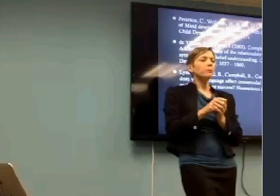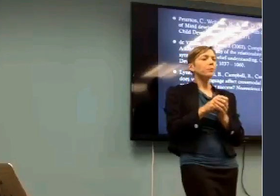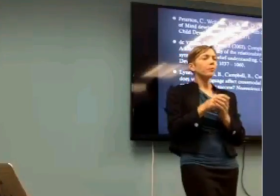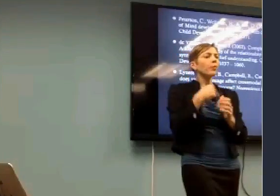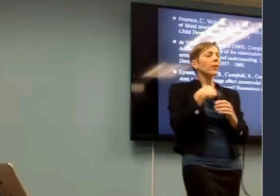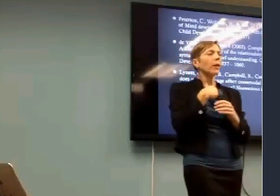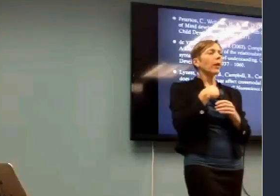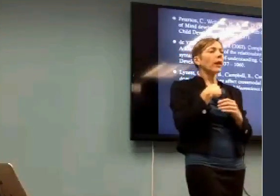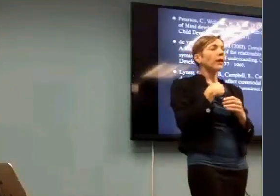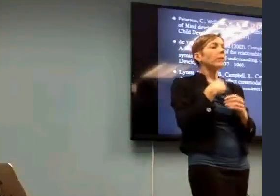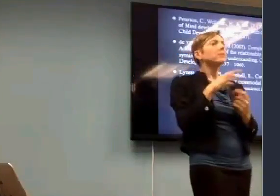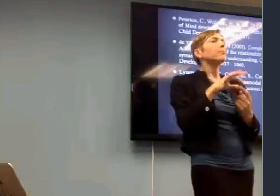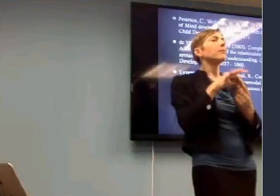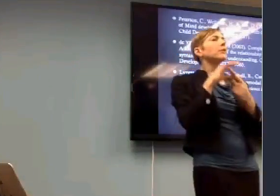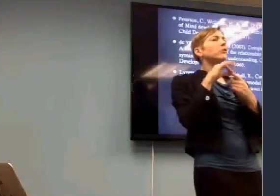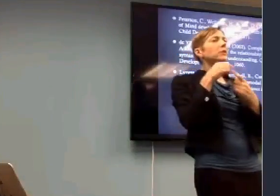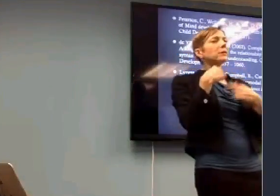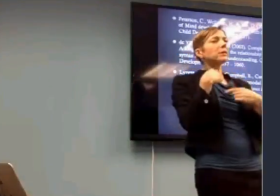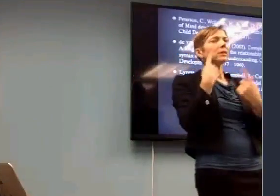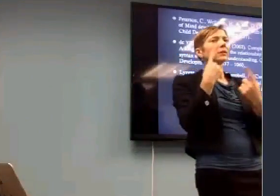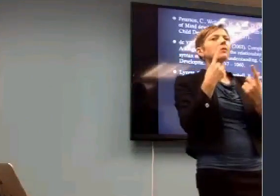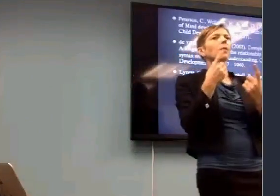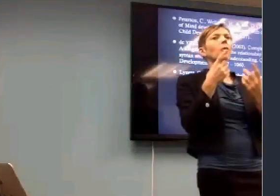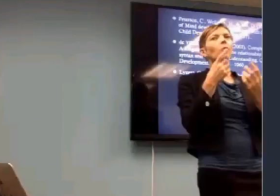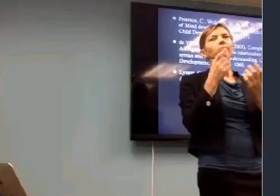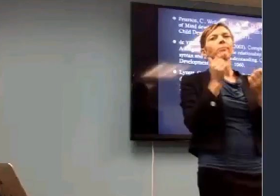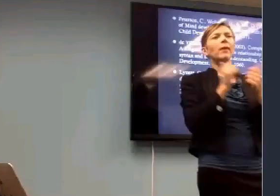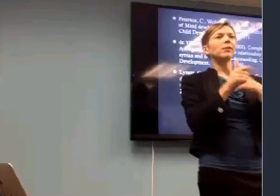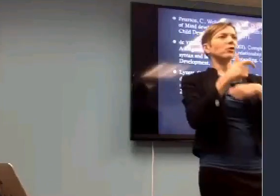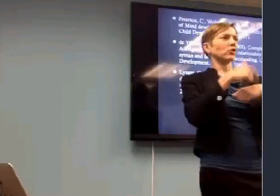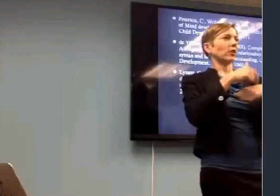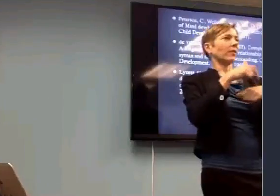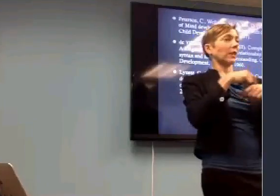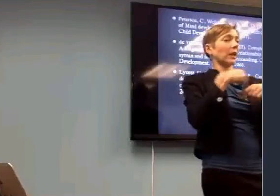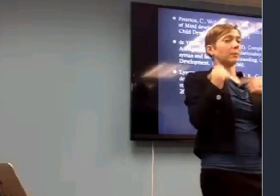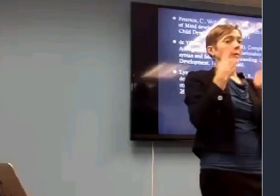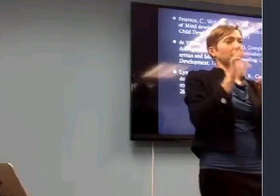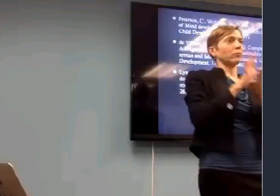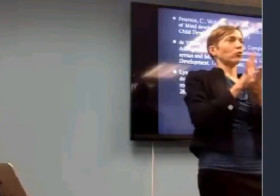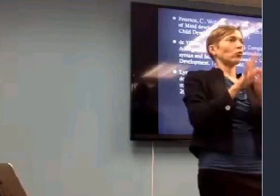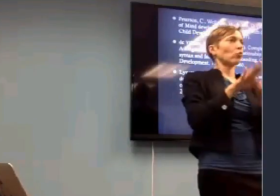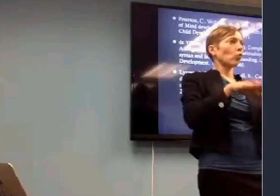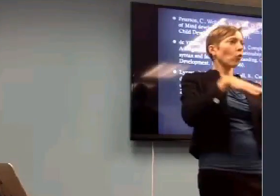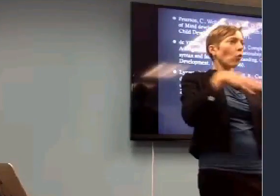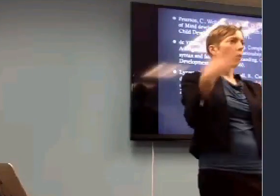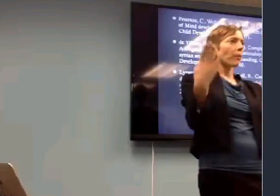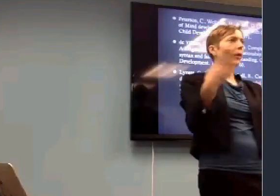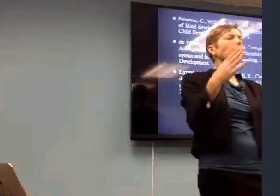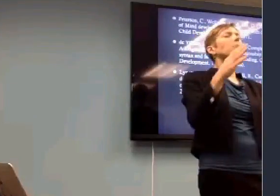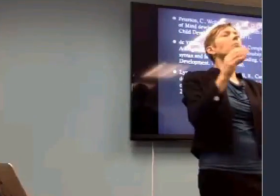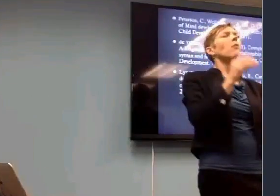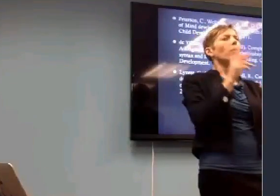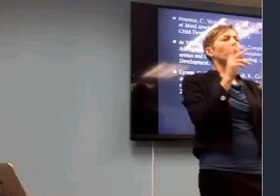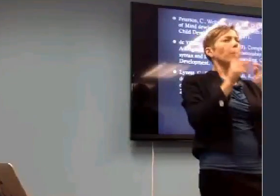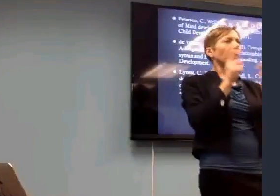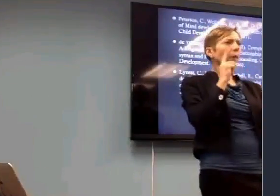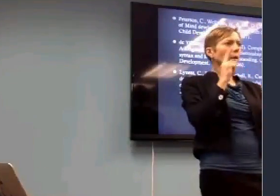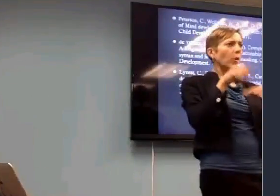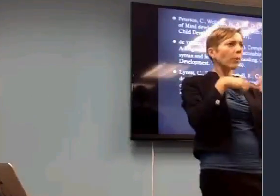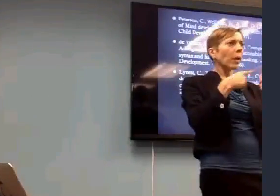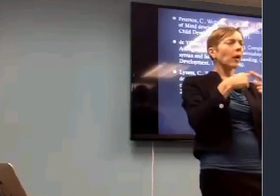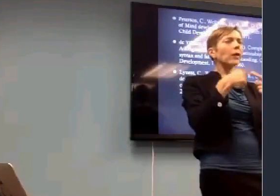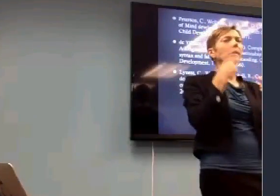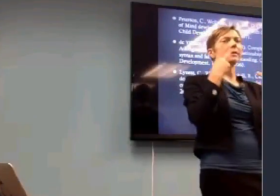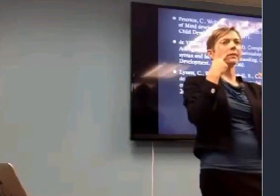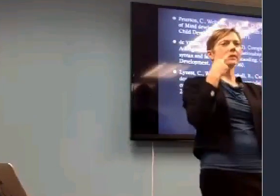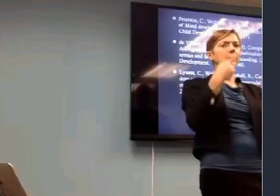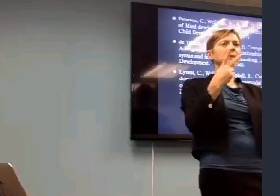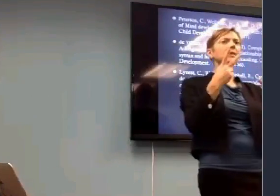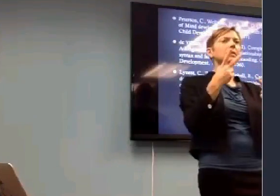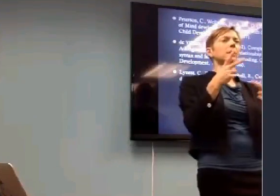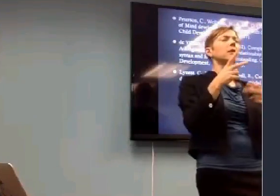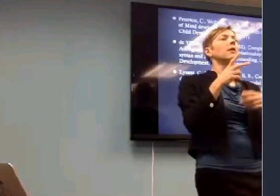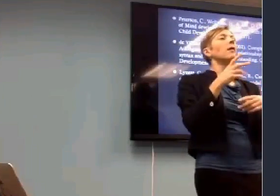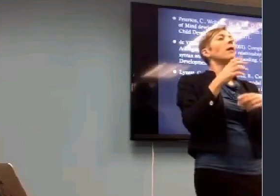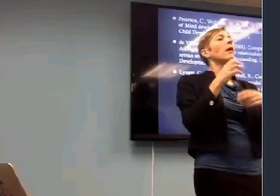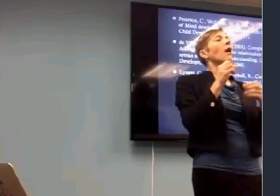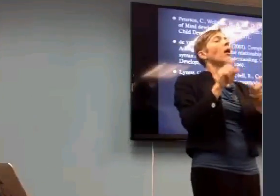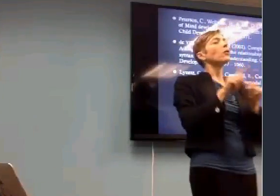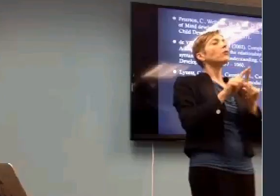Nicaragua. And especially with the passage of time since the opening of the school, more people have heard about it,